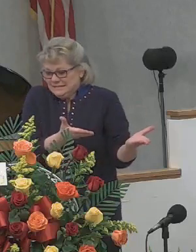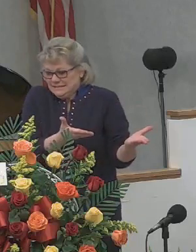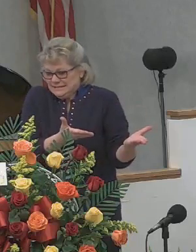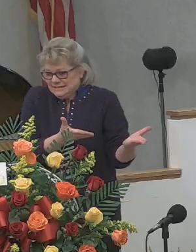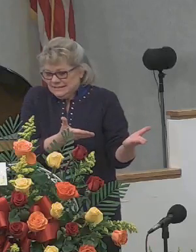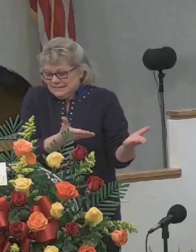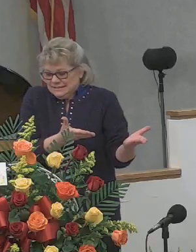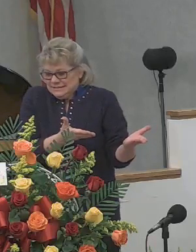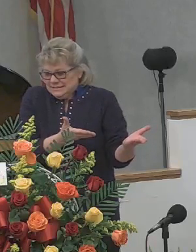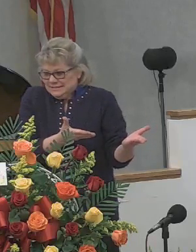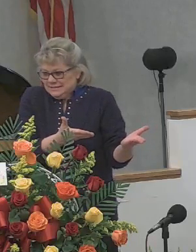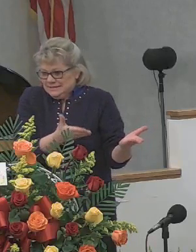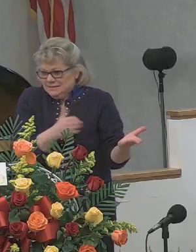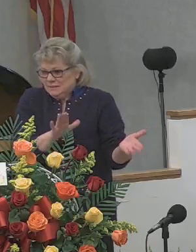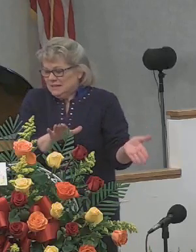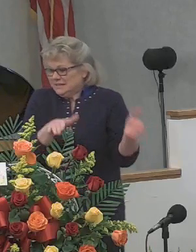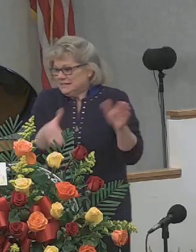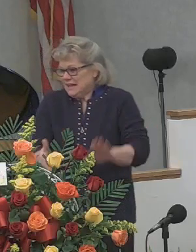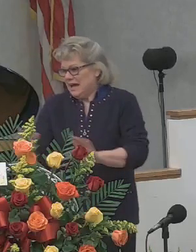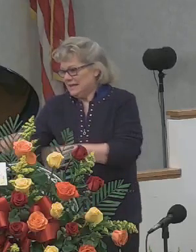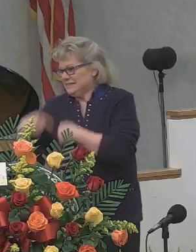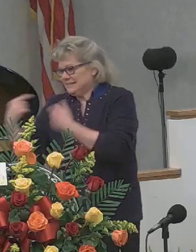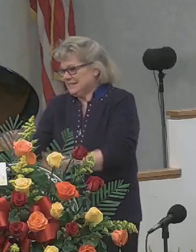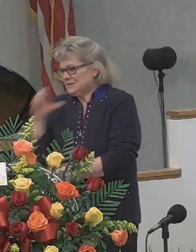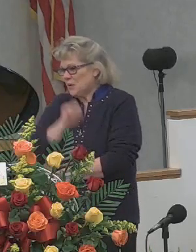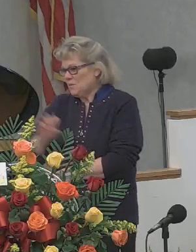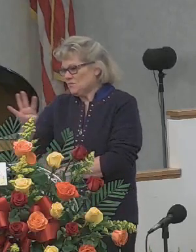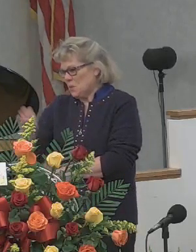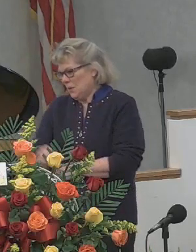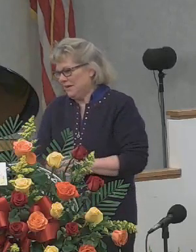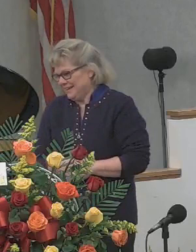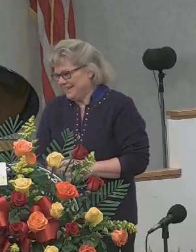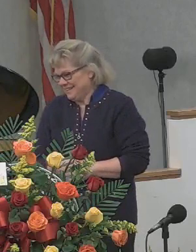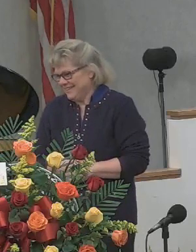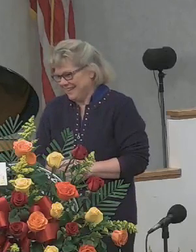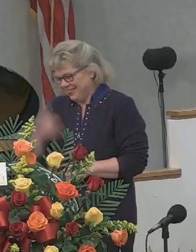according to him, he's dying since the age of 40.